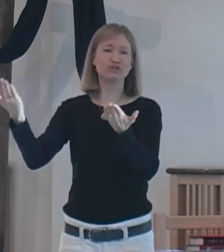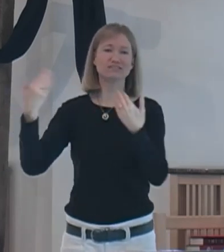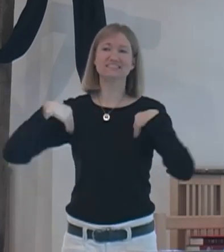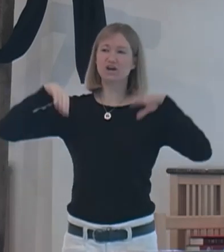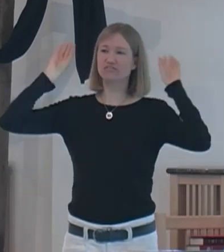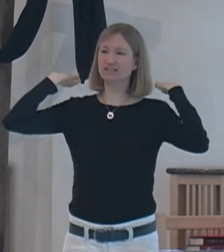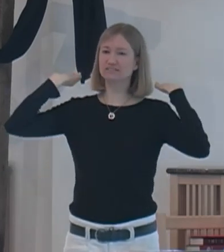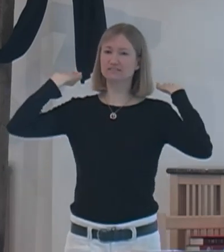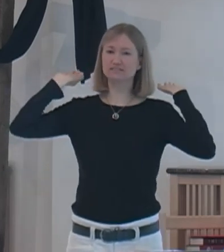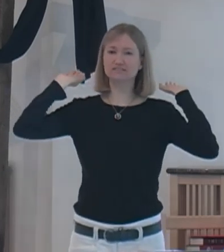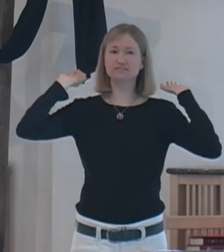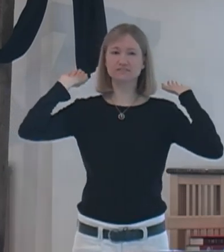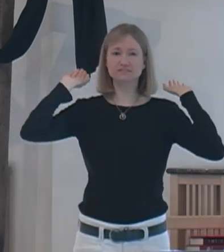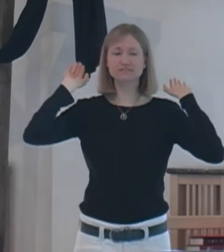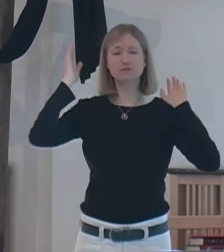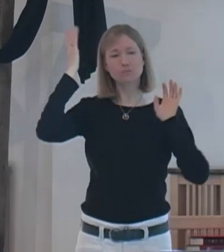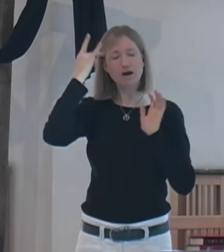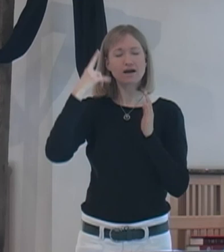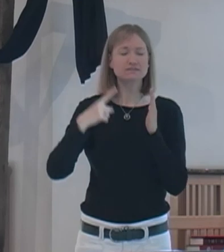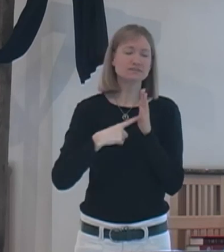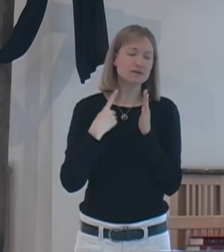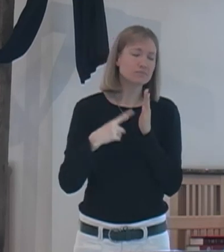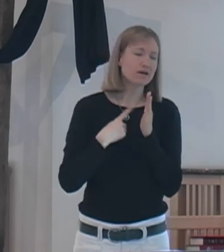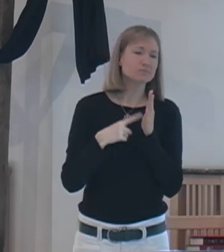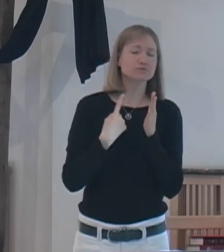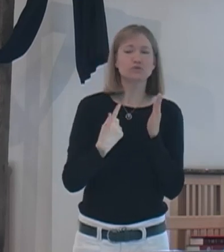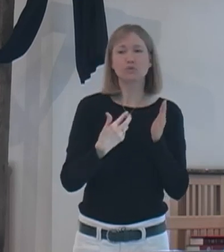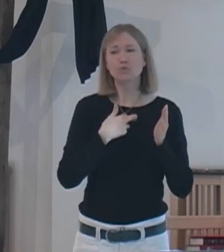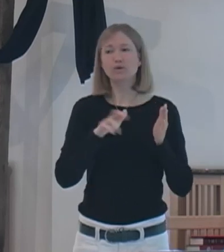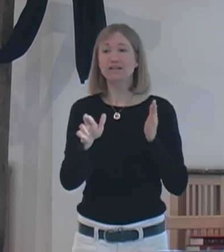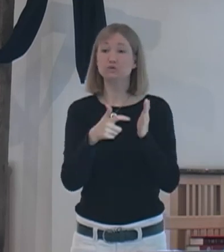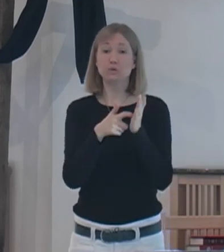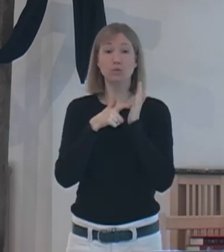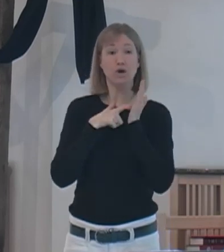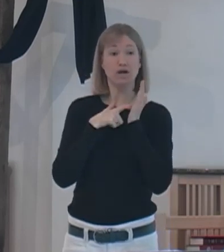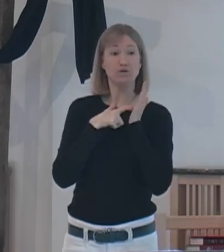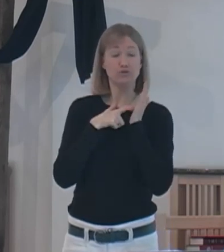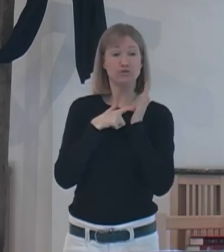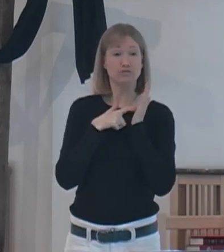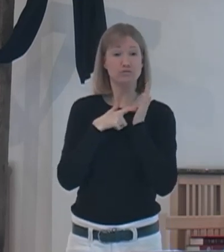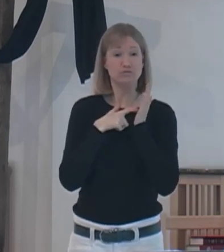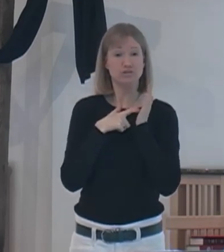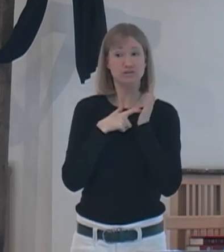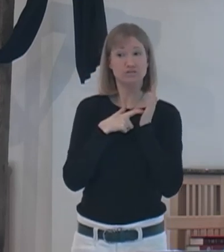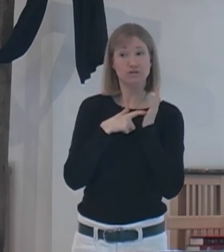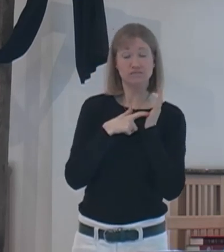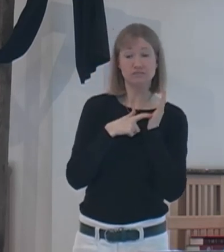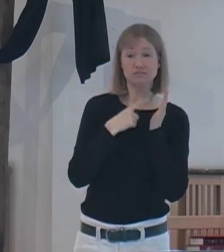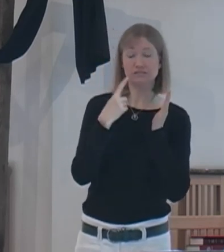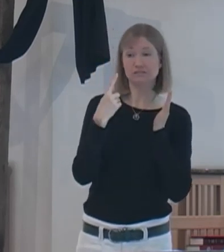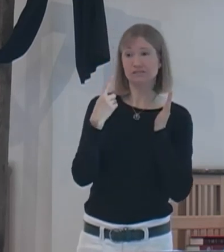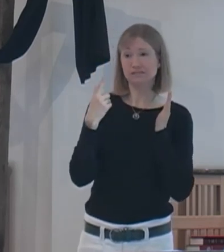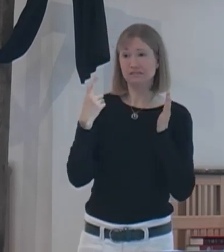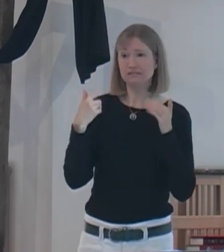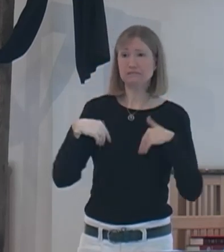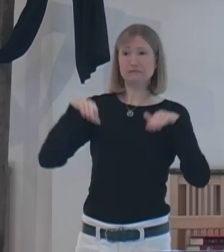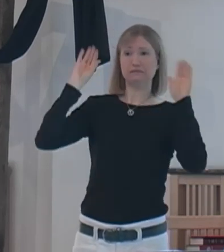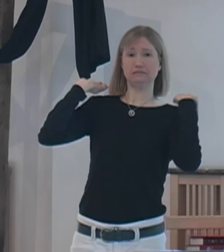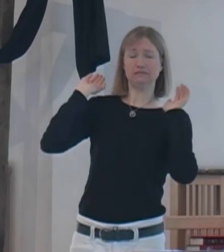sacrifices. Because sometimes the religion required them to offer sacrifices at particular moments and times in their